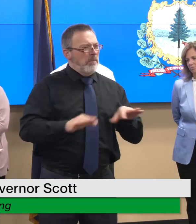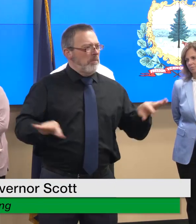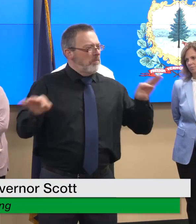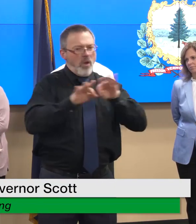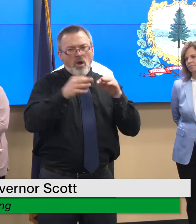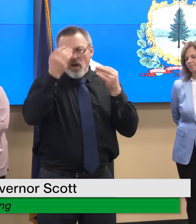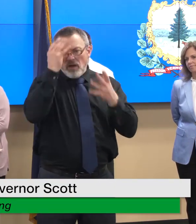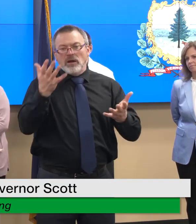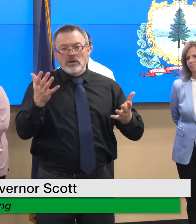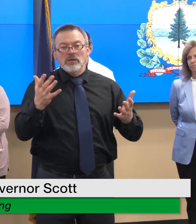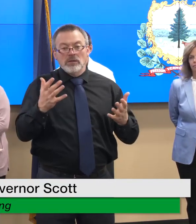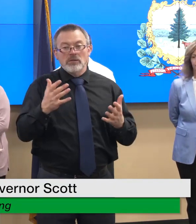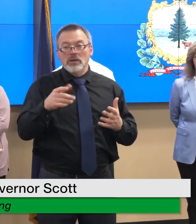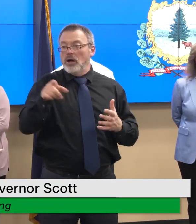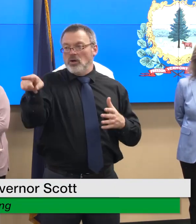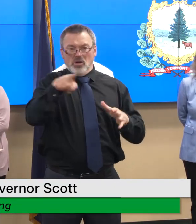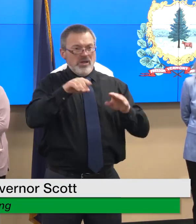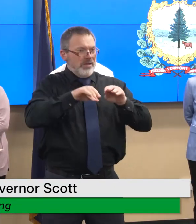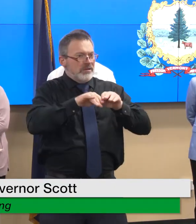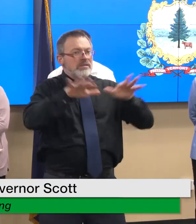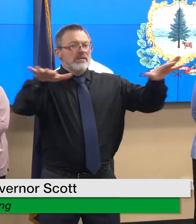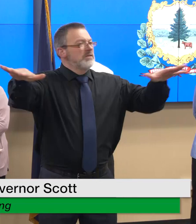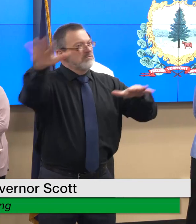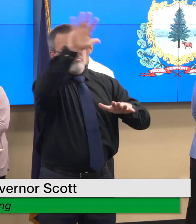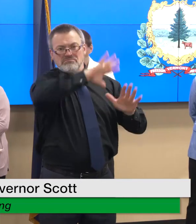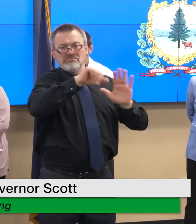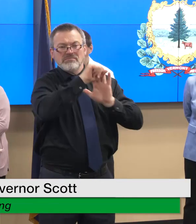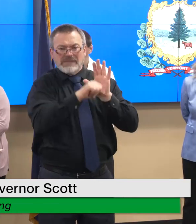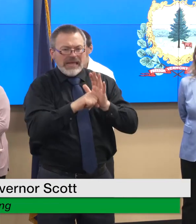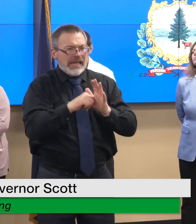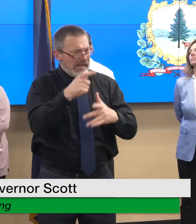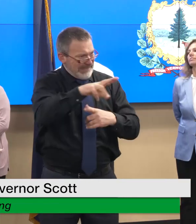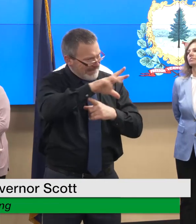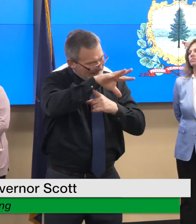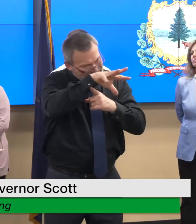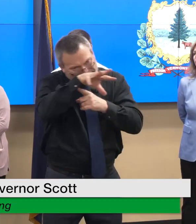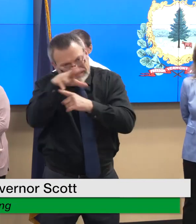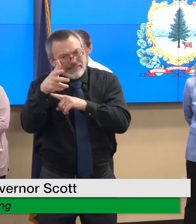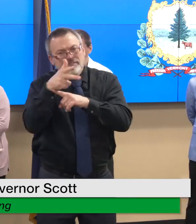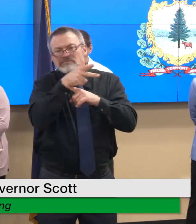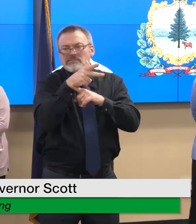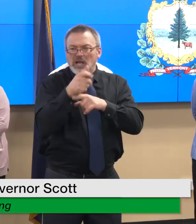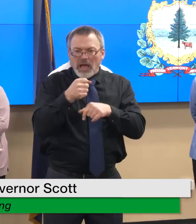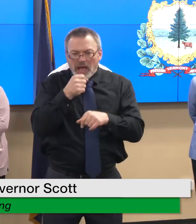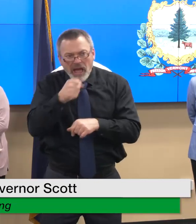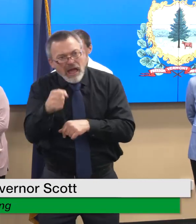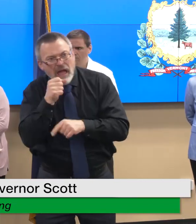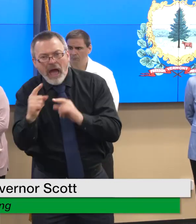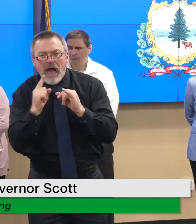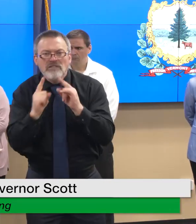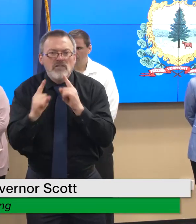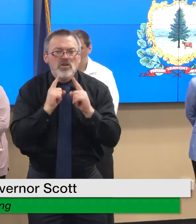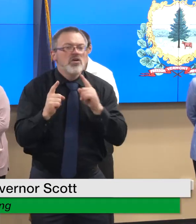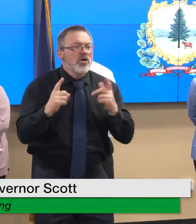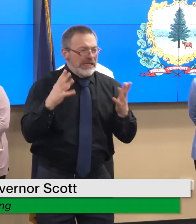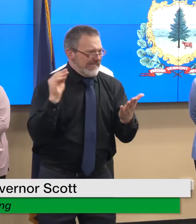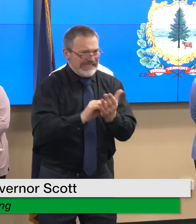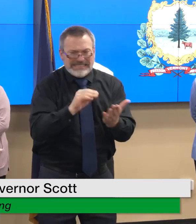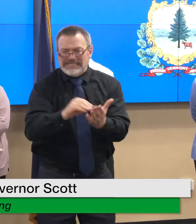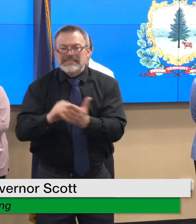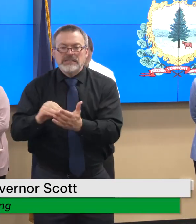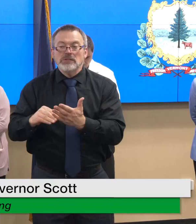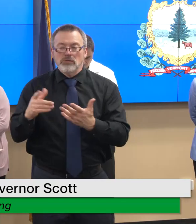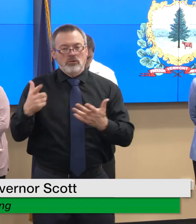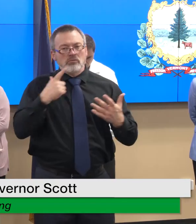out into the hardest hit communities to chronicle their experiences and document the damage. We are all